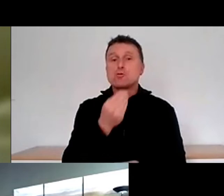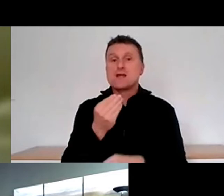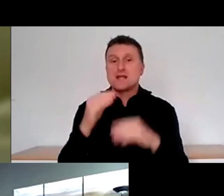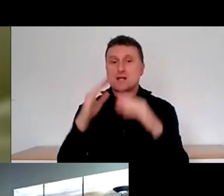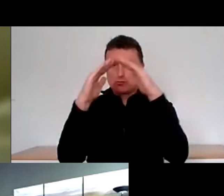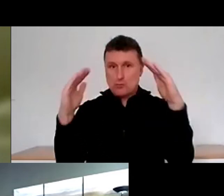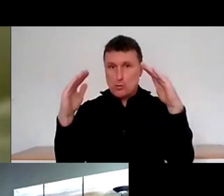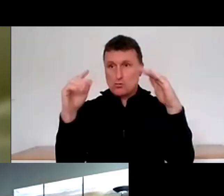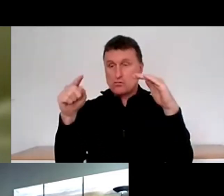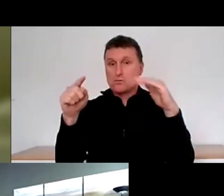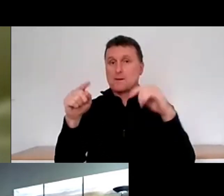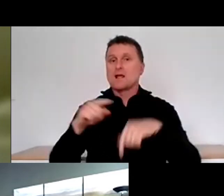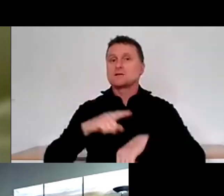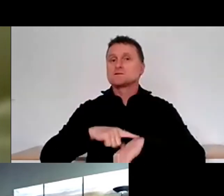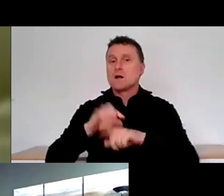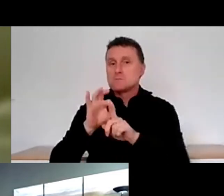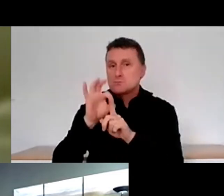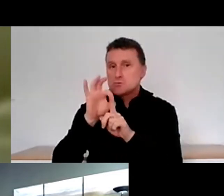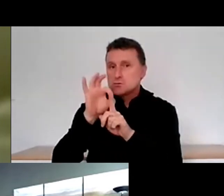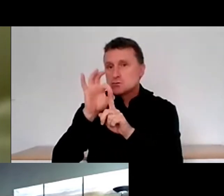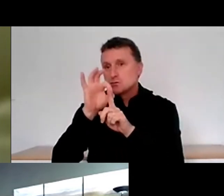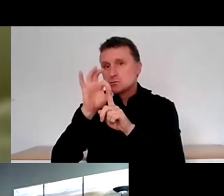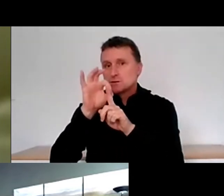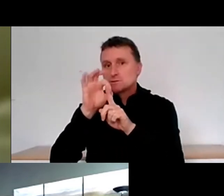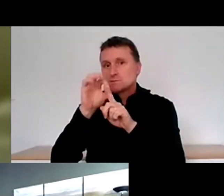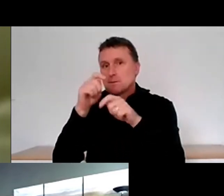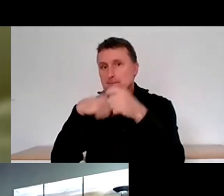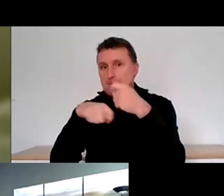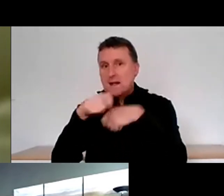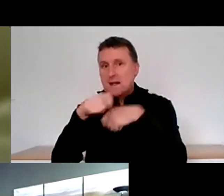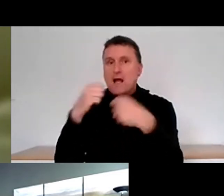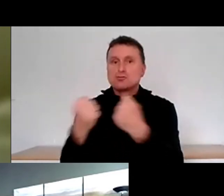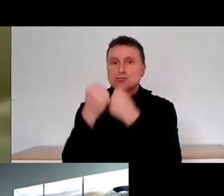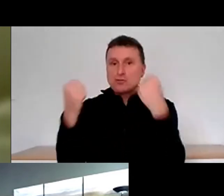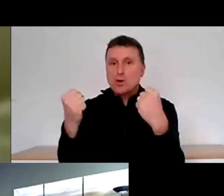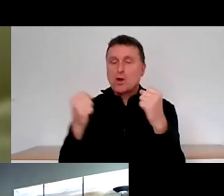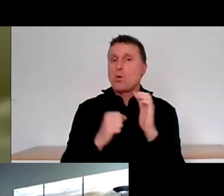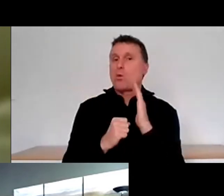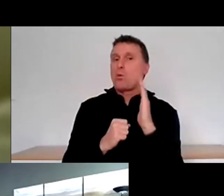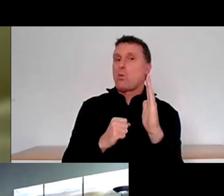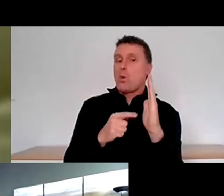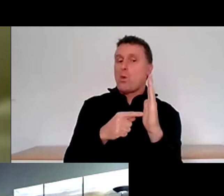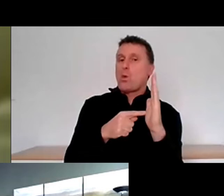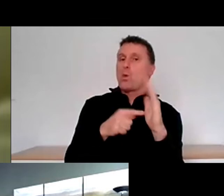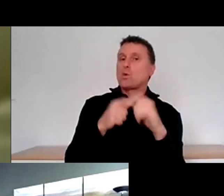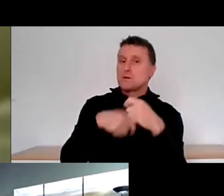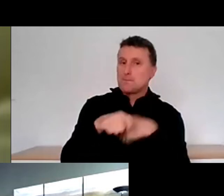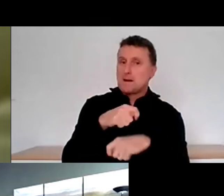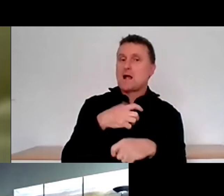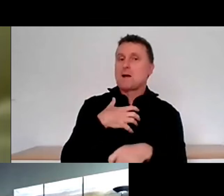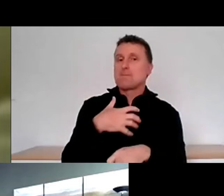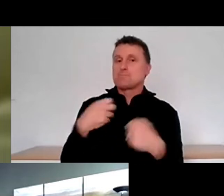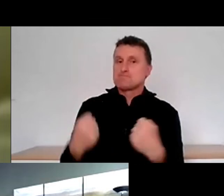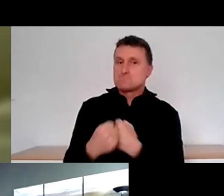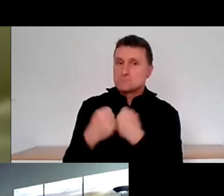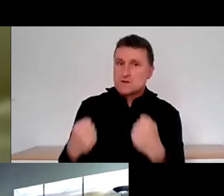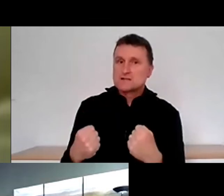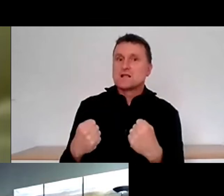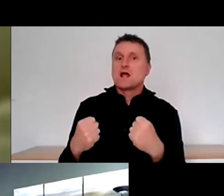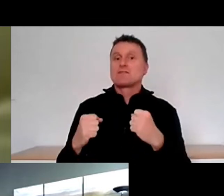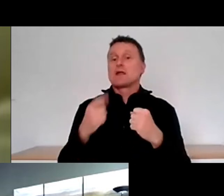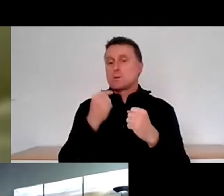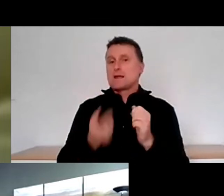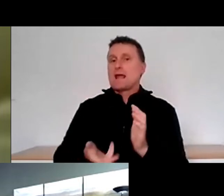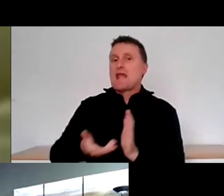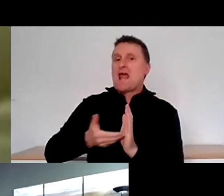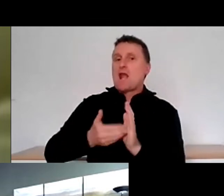as the walls become stronger, we can support a bigger, better roof, and we can support more levels as we go up. So that's a good